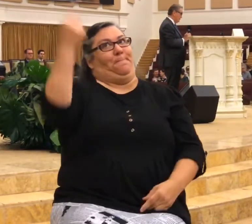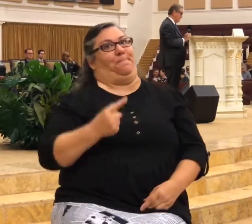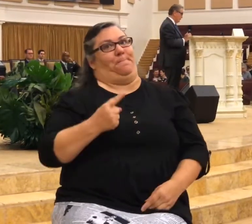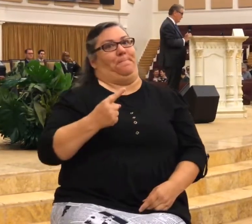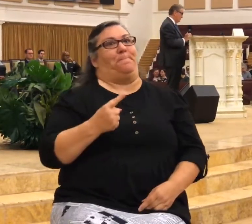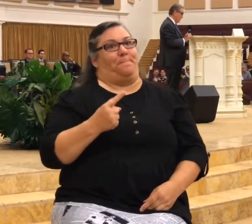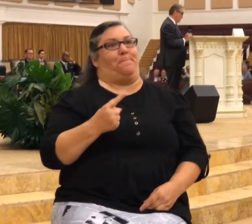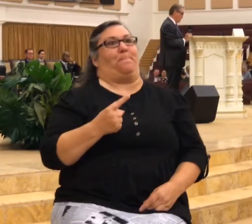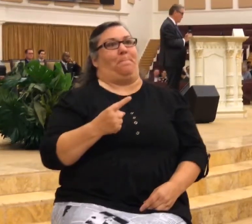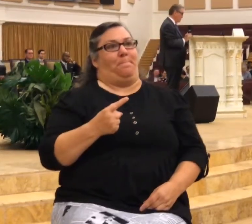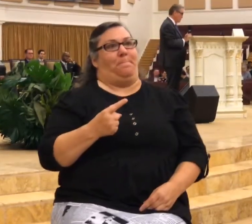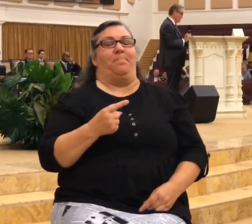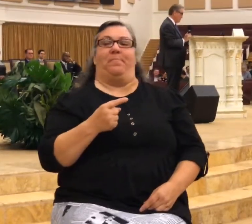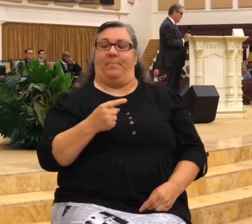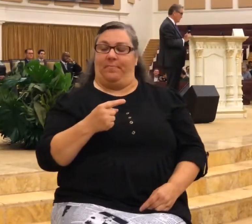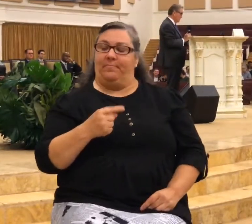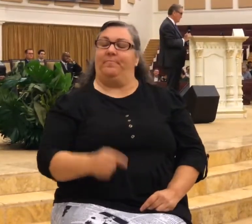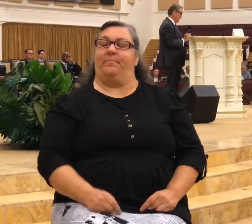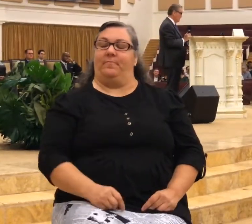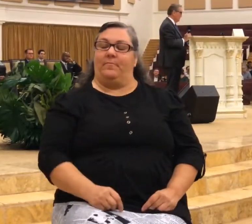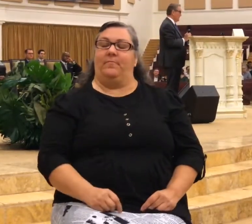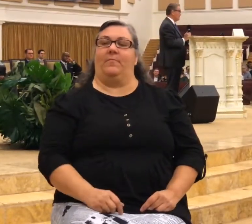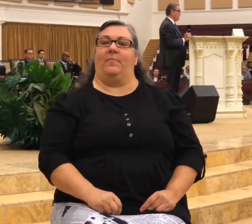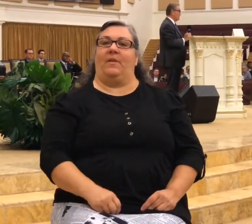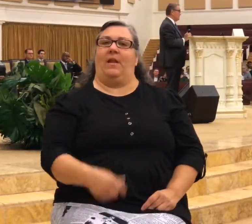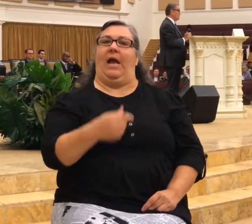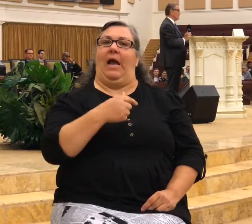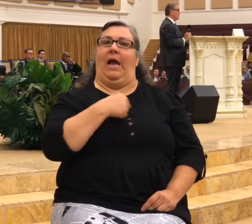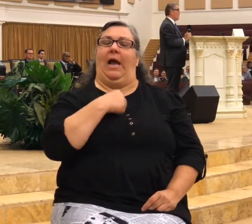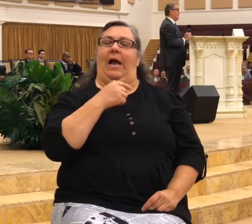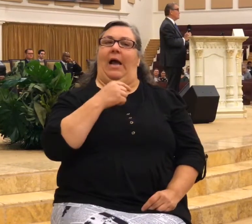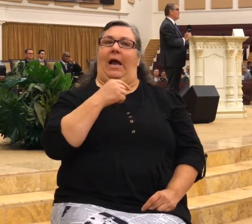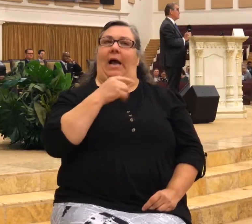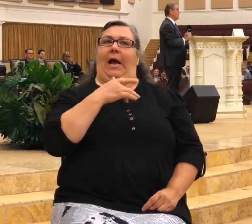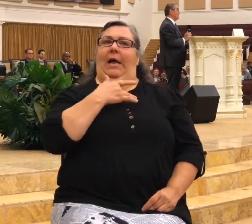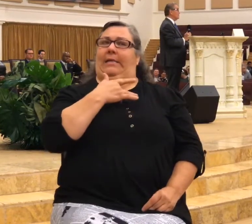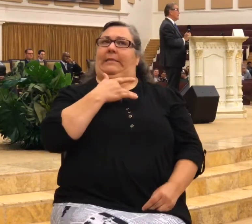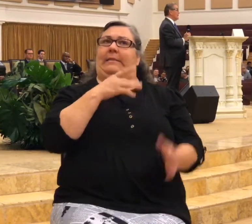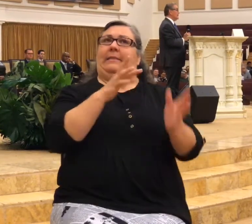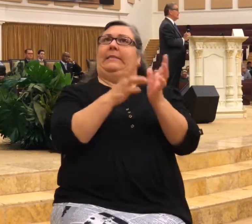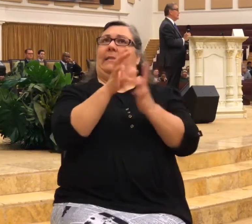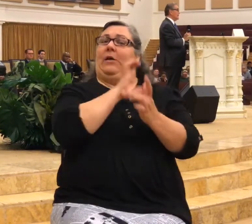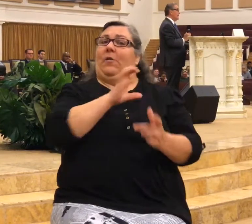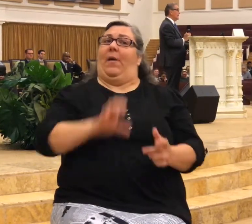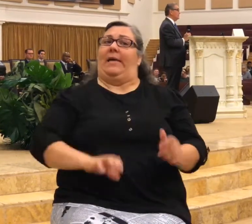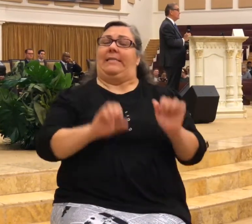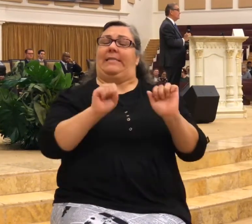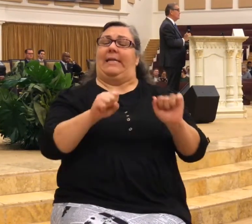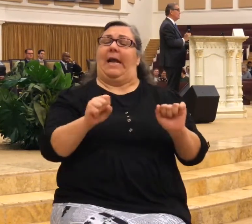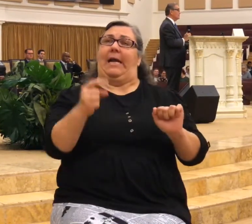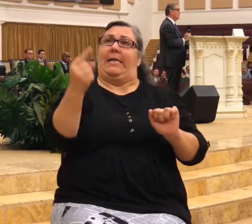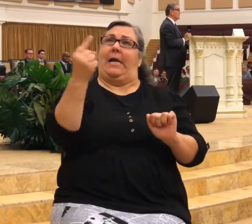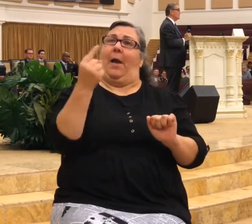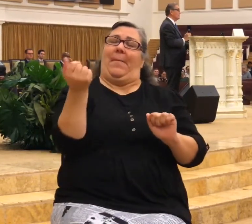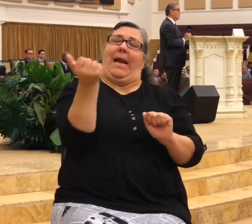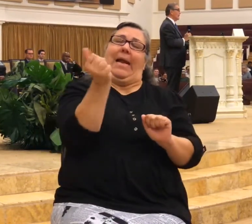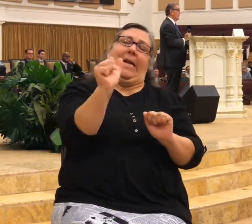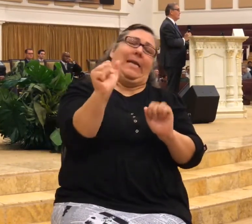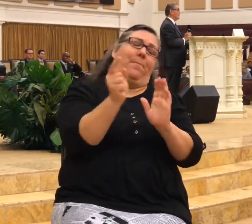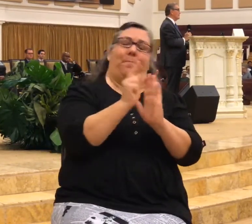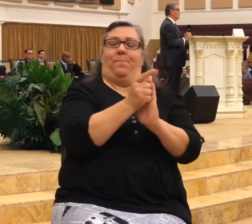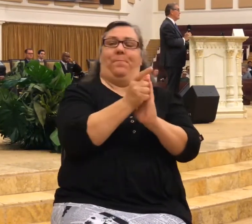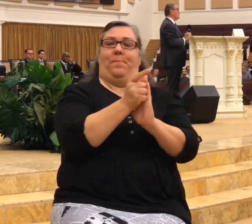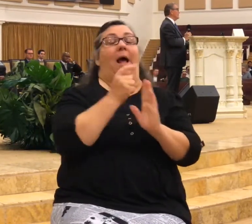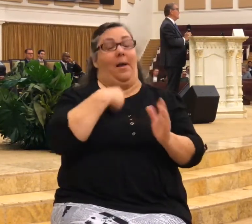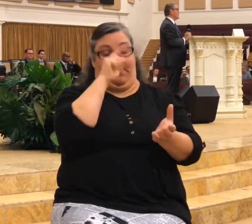I have the conviction that Jesus Christ could come at any time.